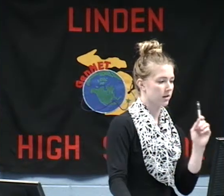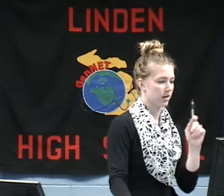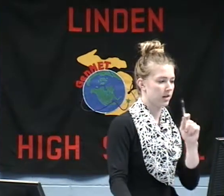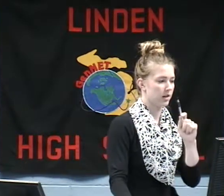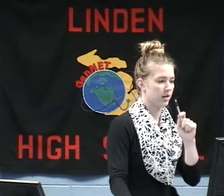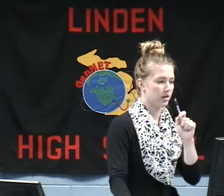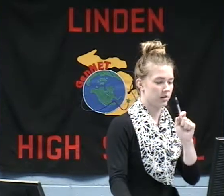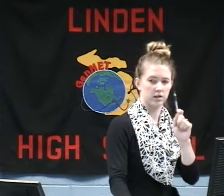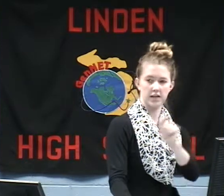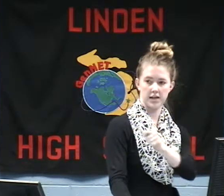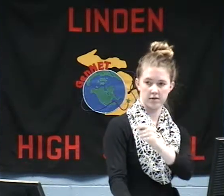In Linden,